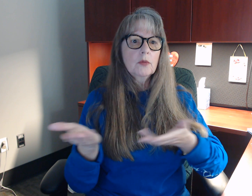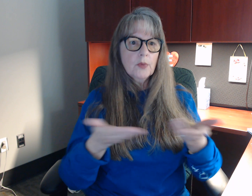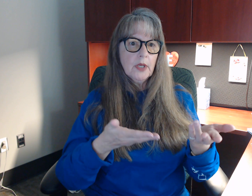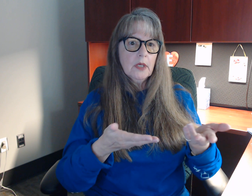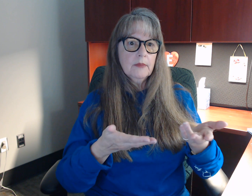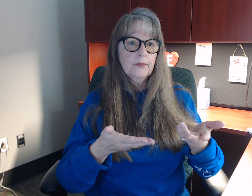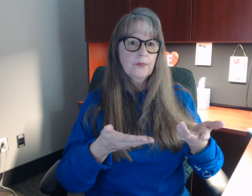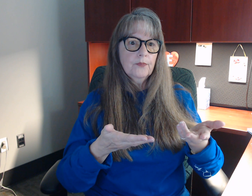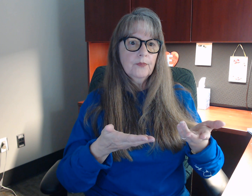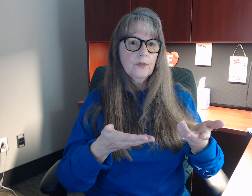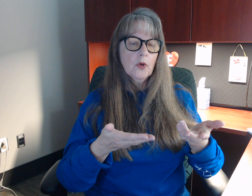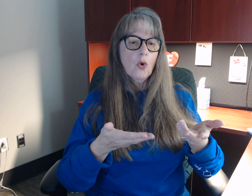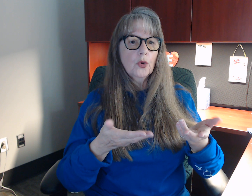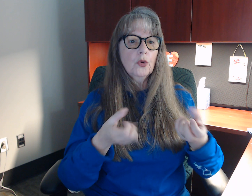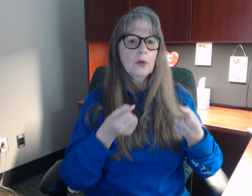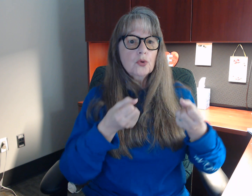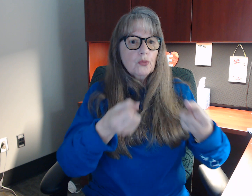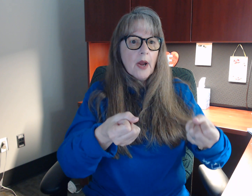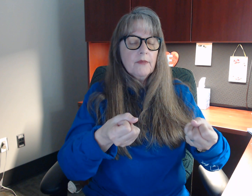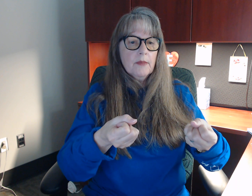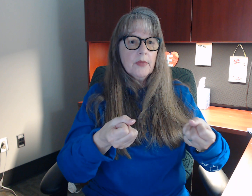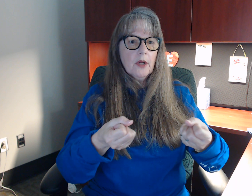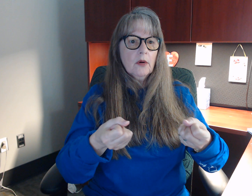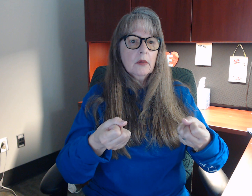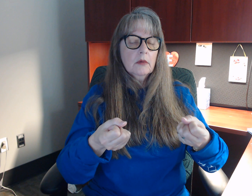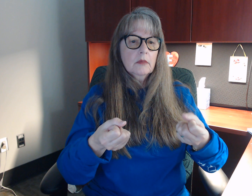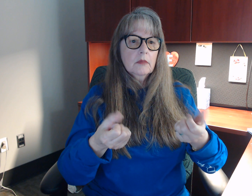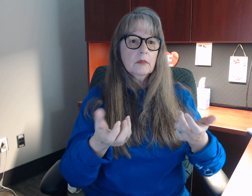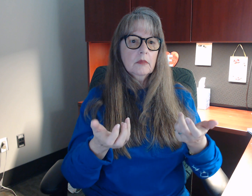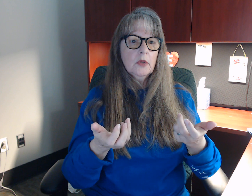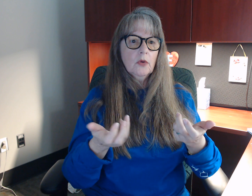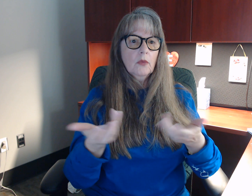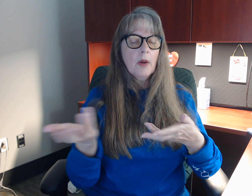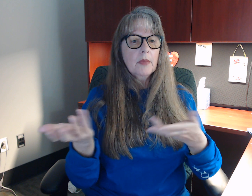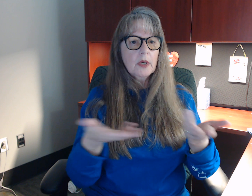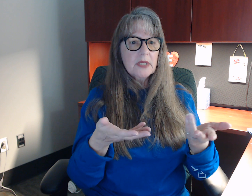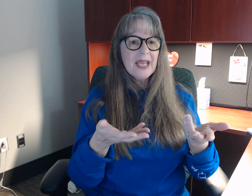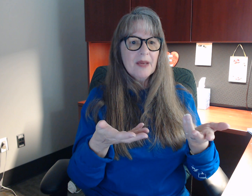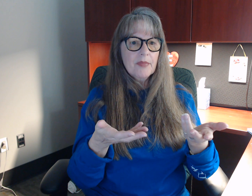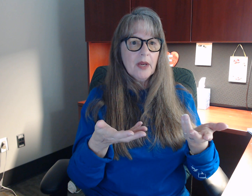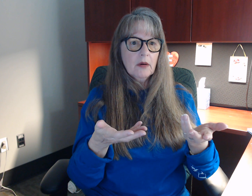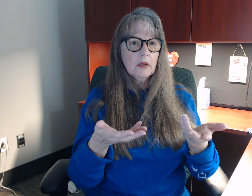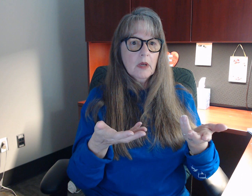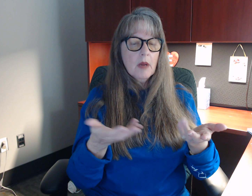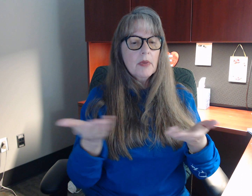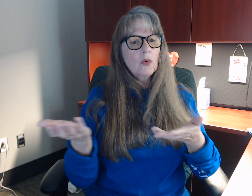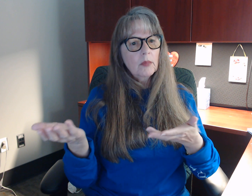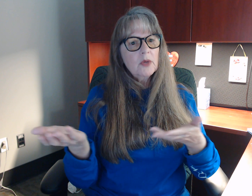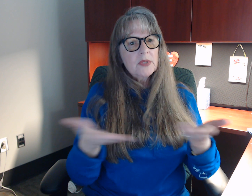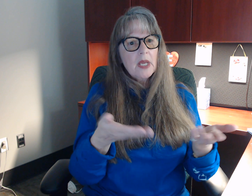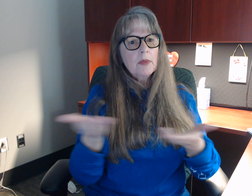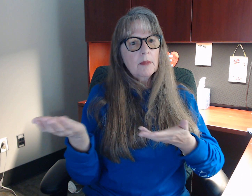it. Or you're going to drive them there. You know, I'm going to take them there. But normally you would say I'm going to bring